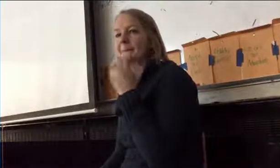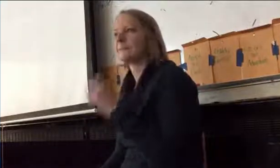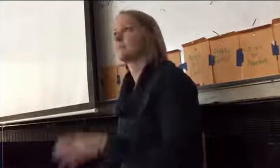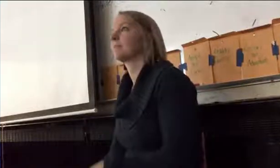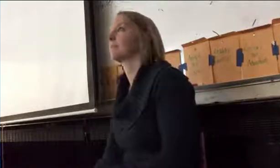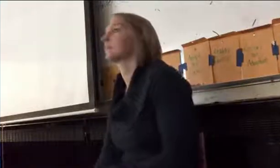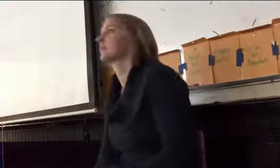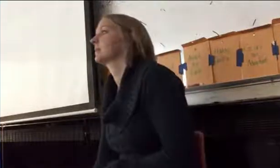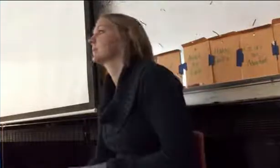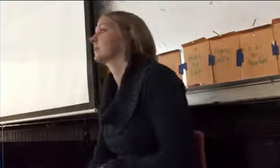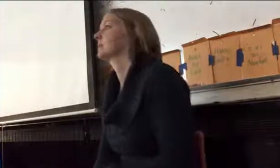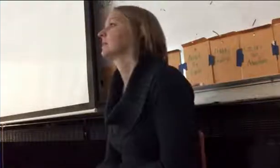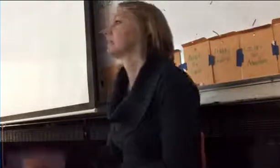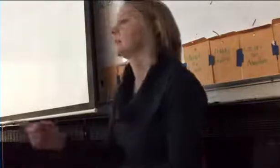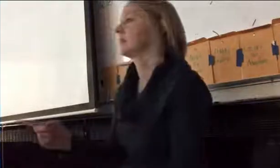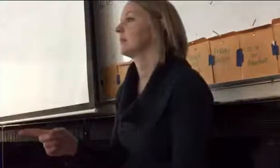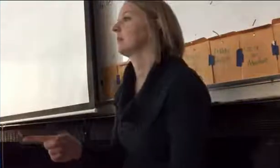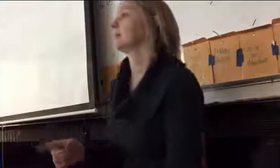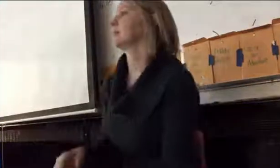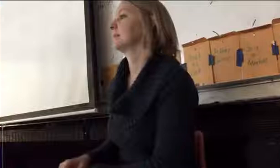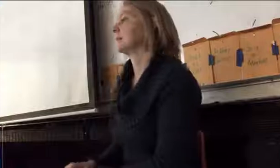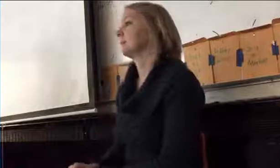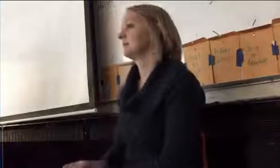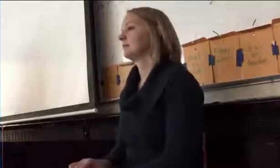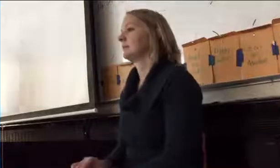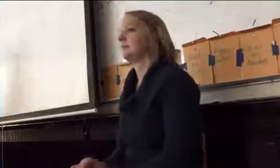On the paper you're turning in.